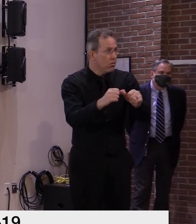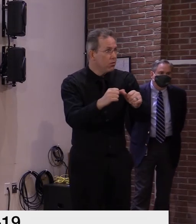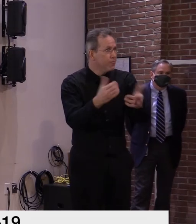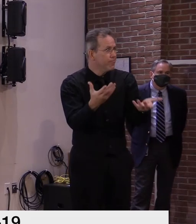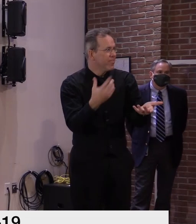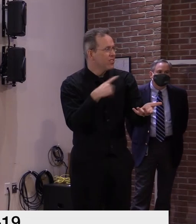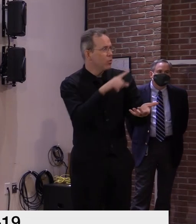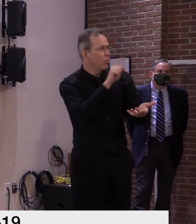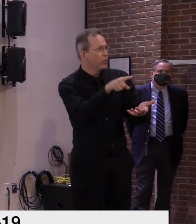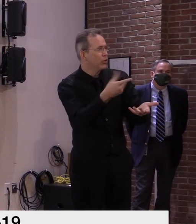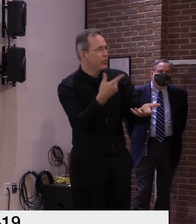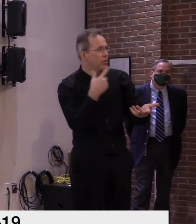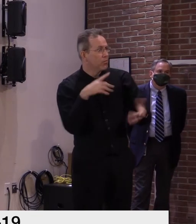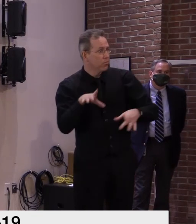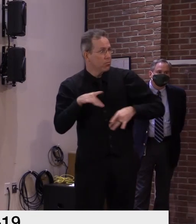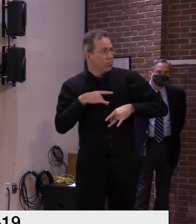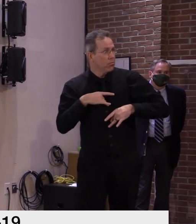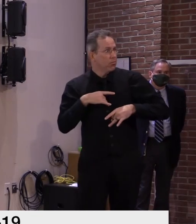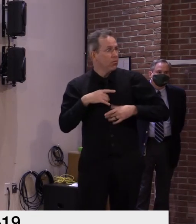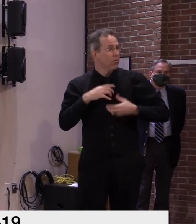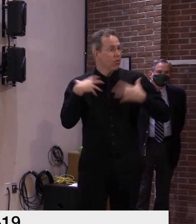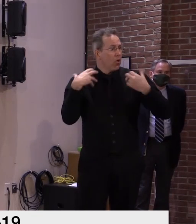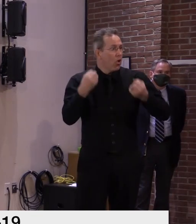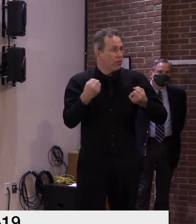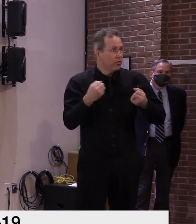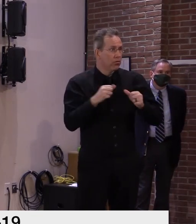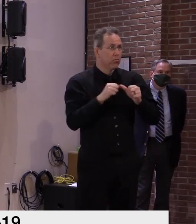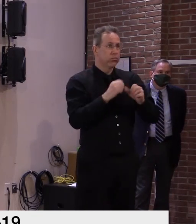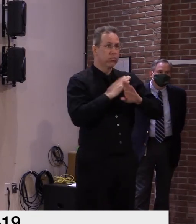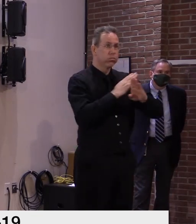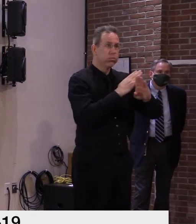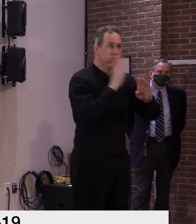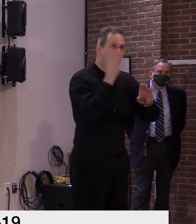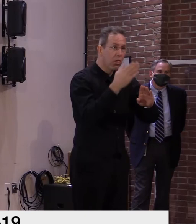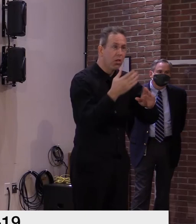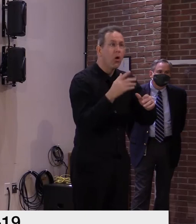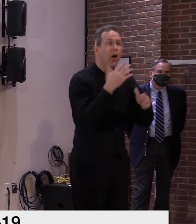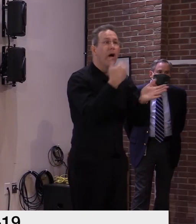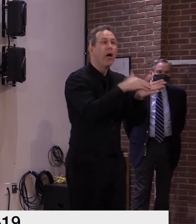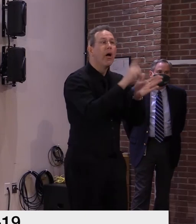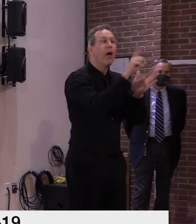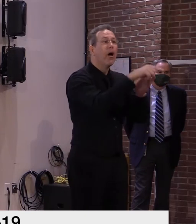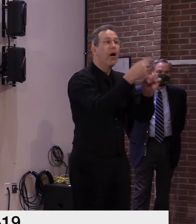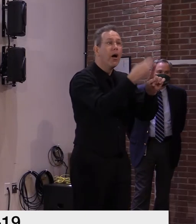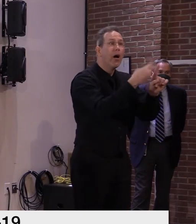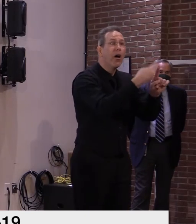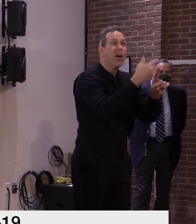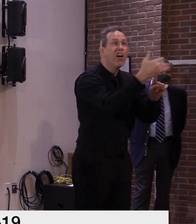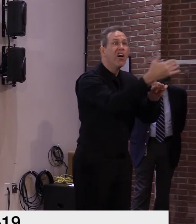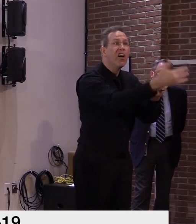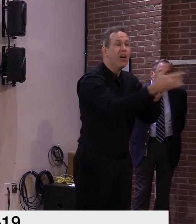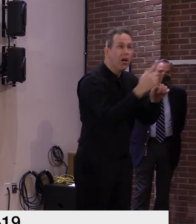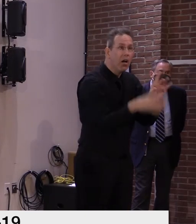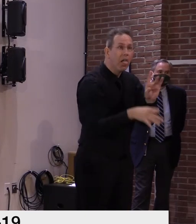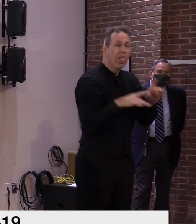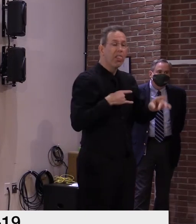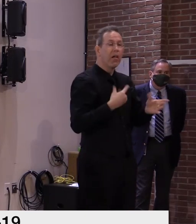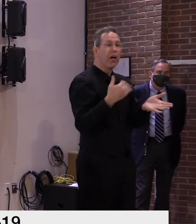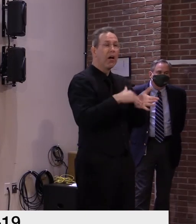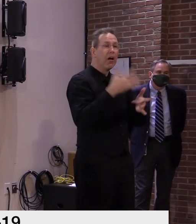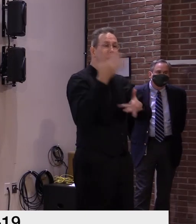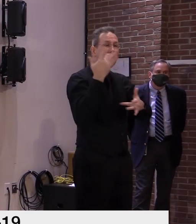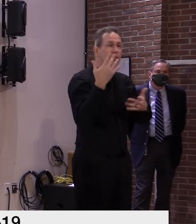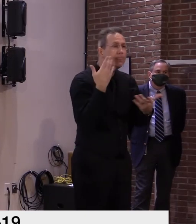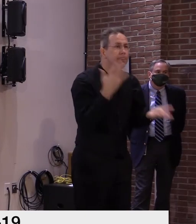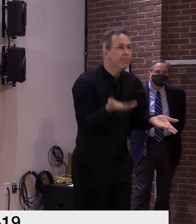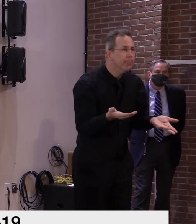will it go beyond several months and persist longer into the future? The recommendations currently